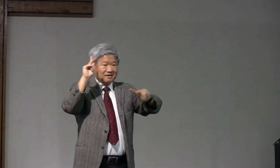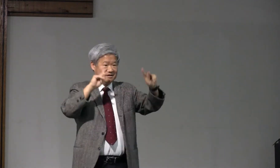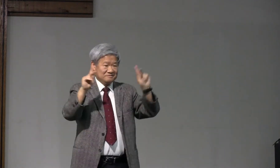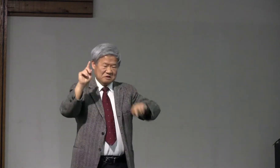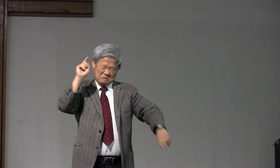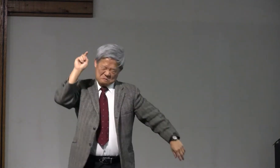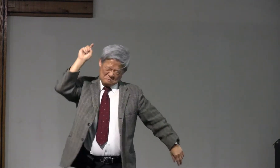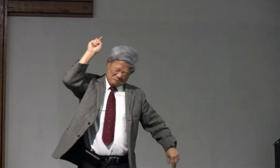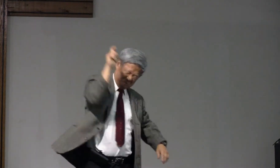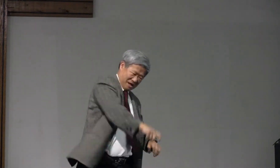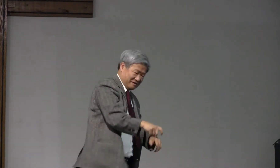other.